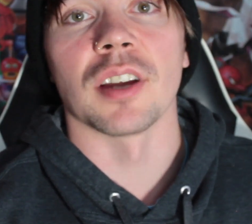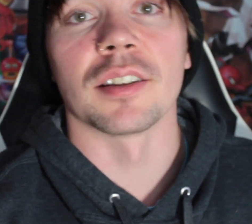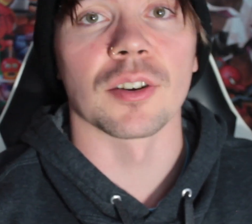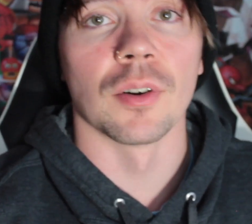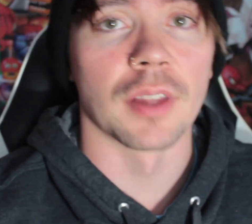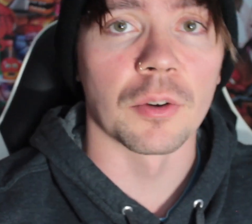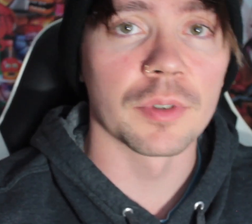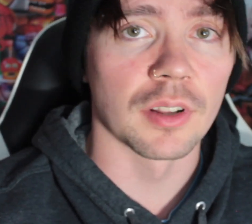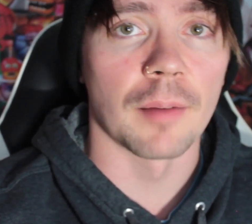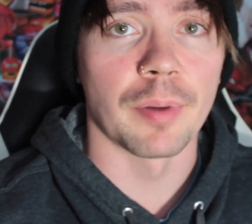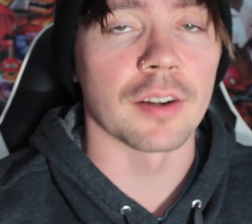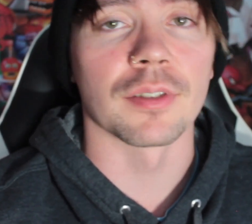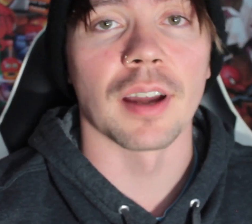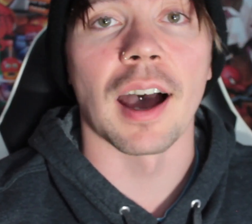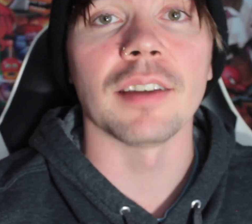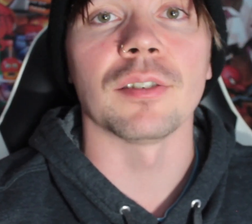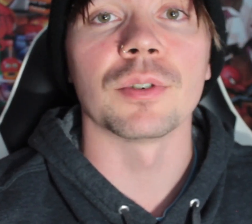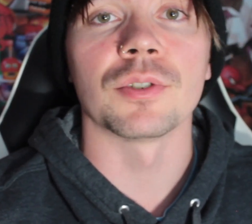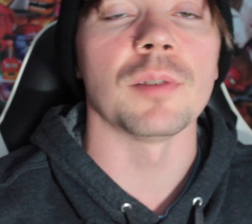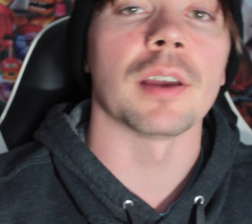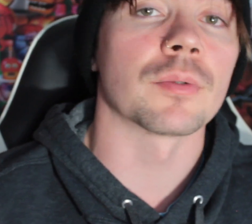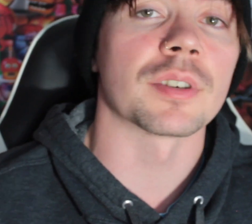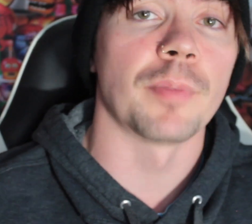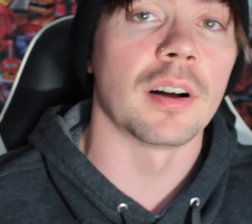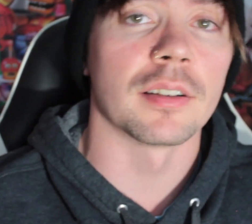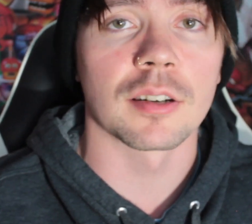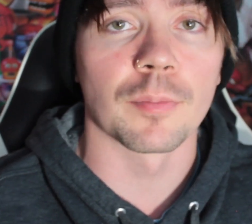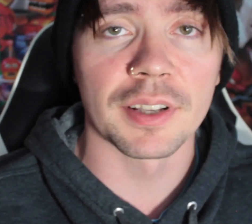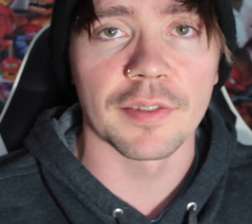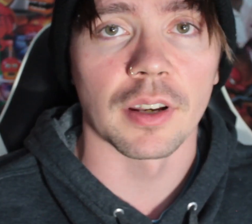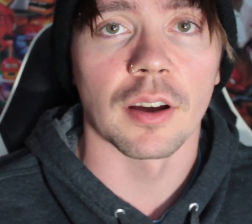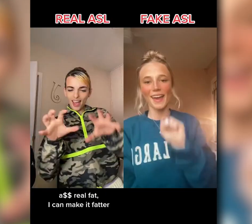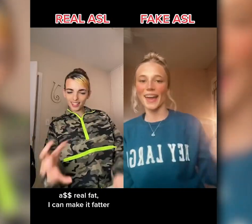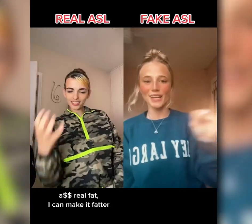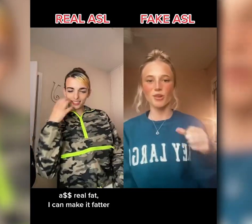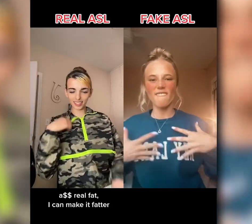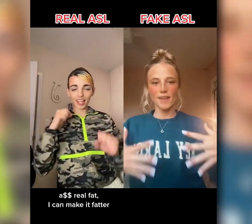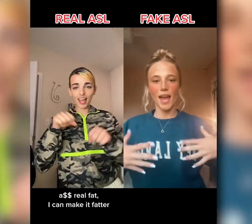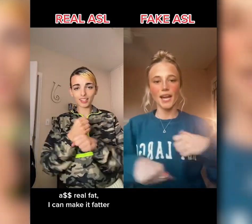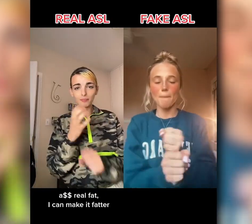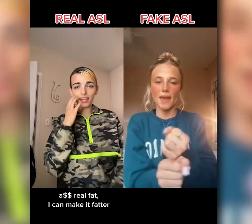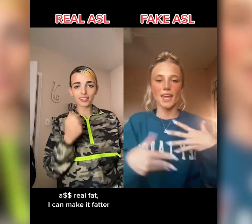understands her own language a lot better than I do. And she made a response to Brynn's video.